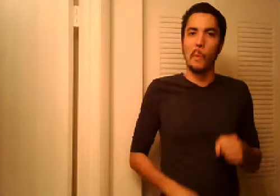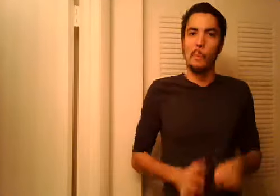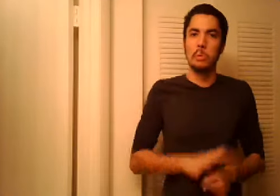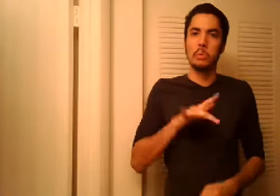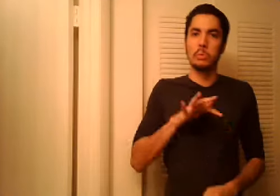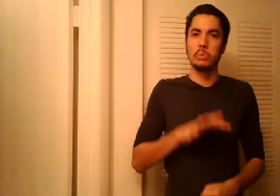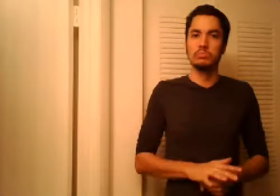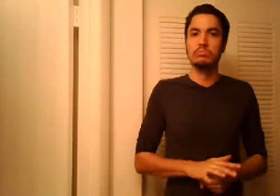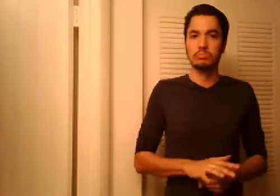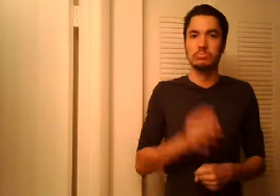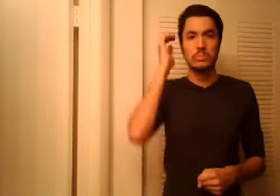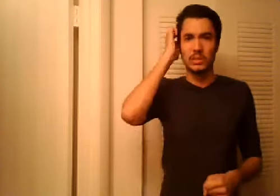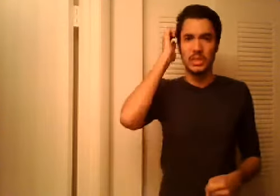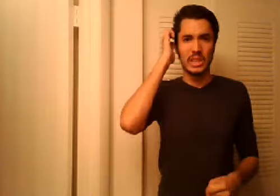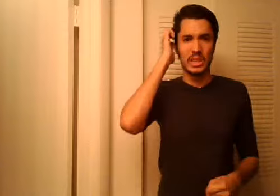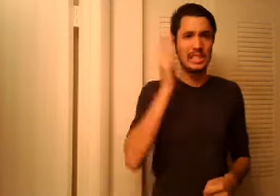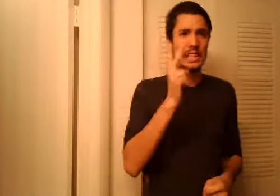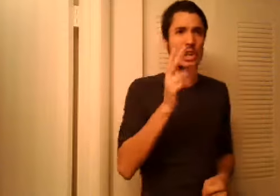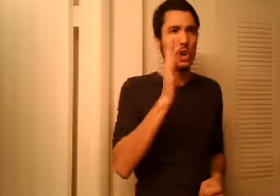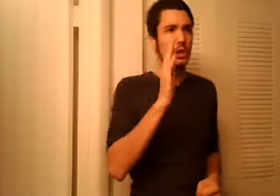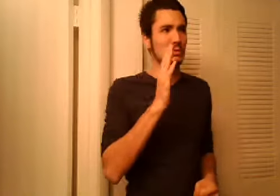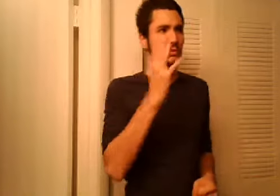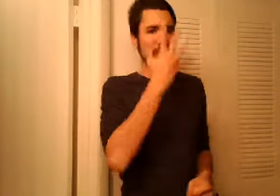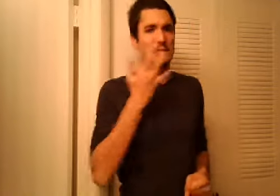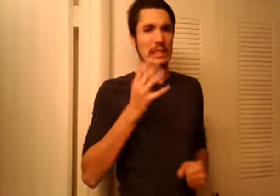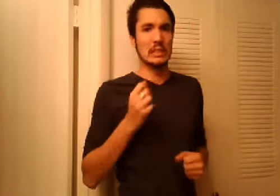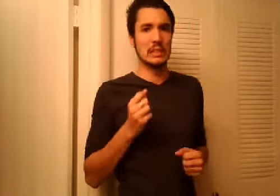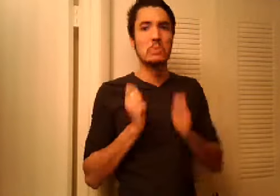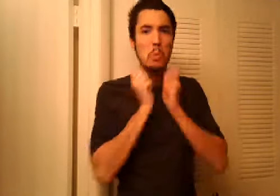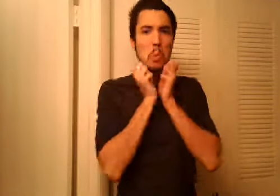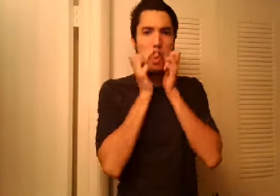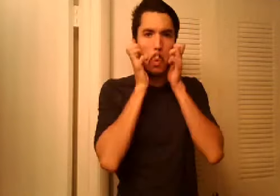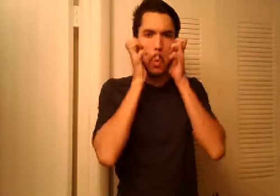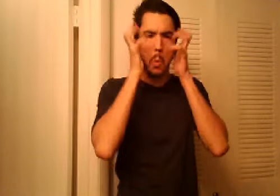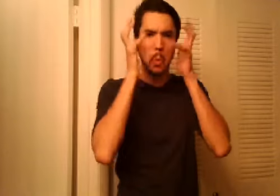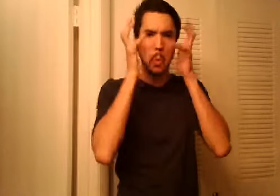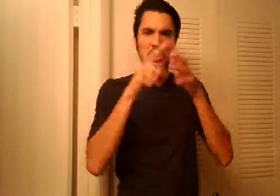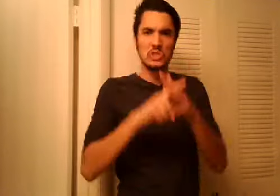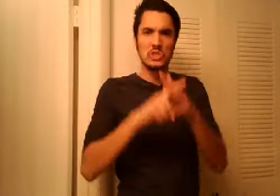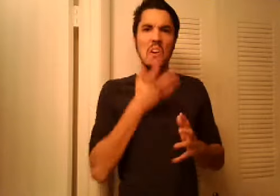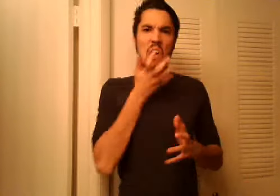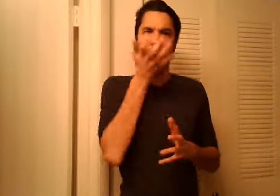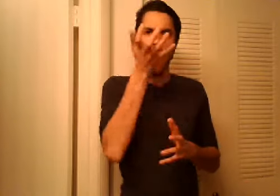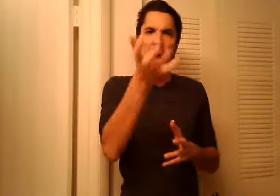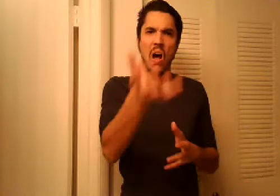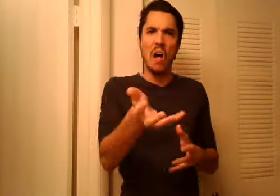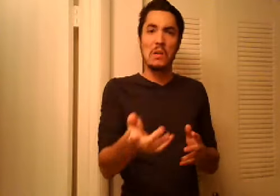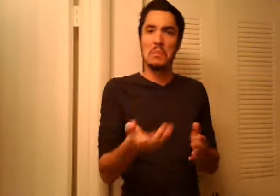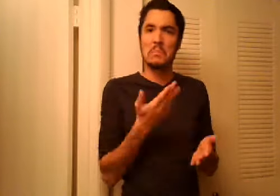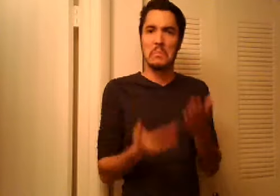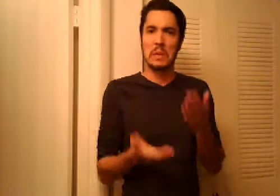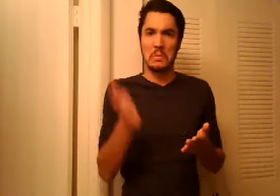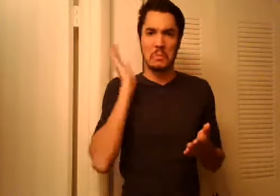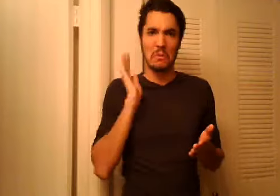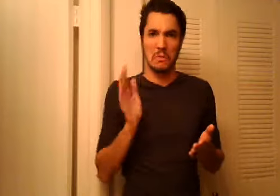was boiling, her face turned red, and she started yelling, right? Because she heard something like this before, right? And the whole idea just, I don't know,